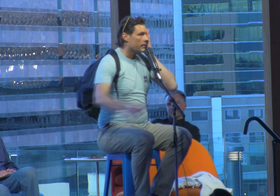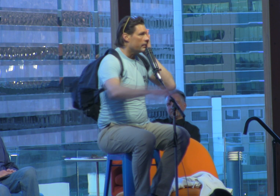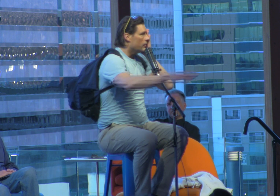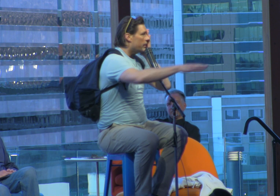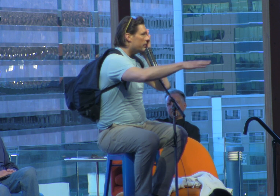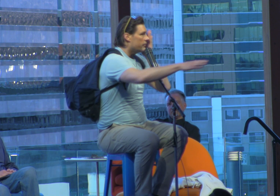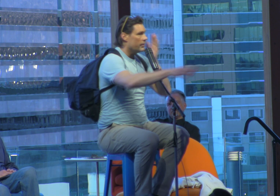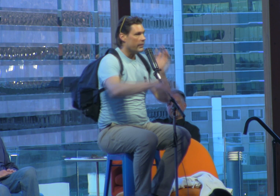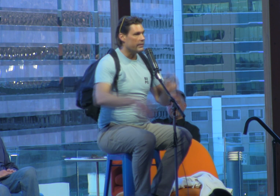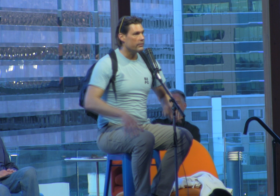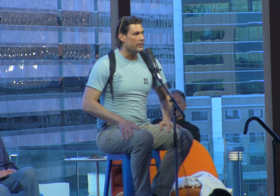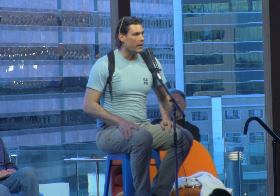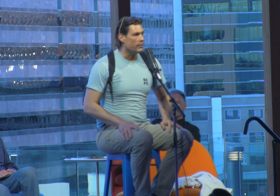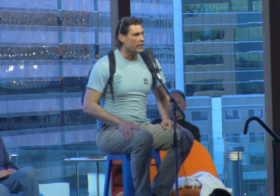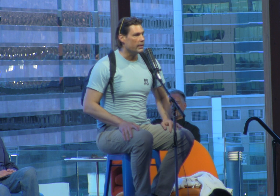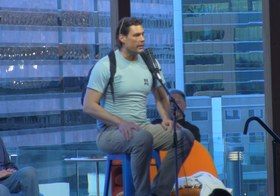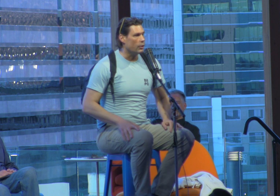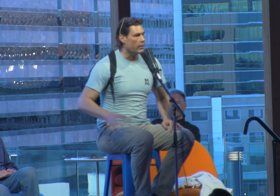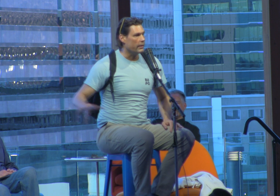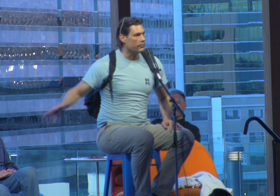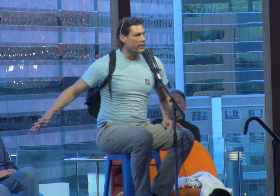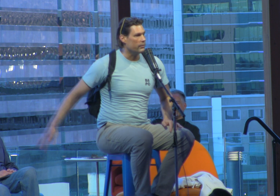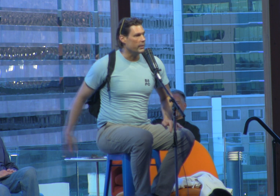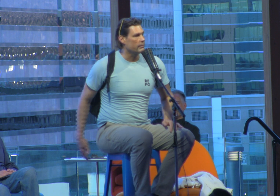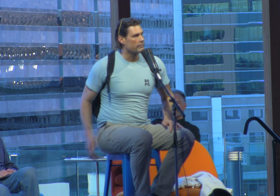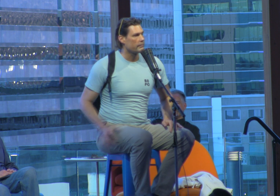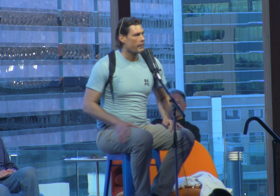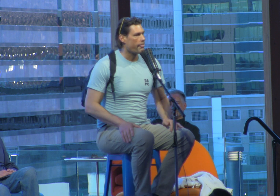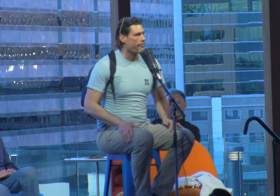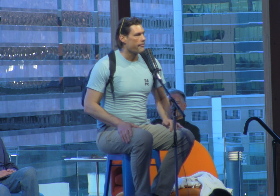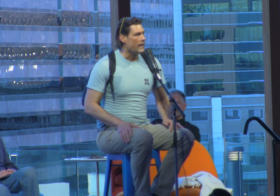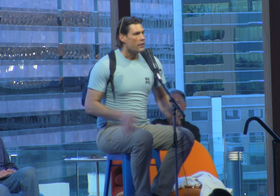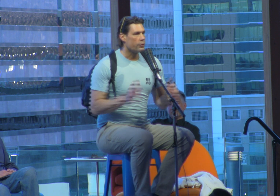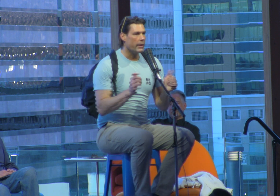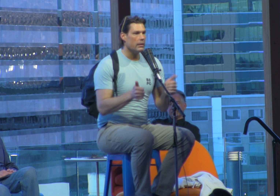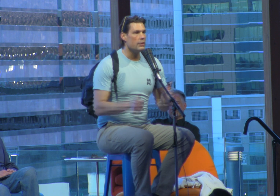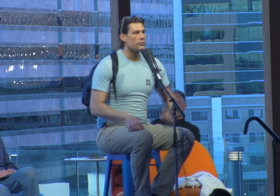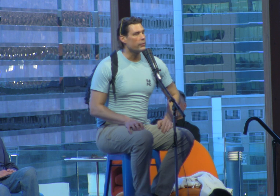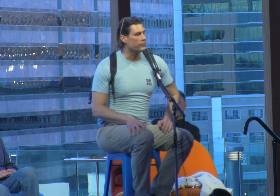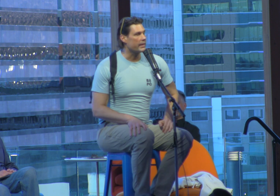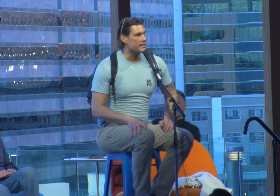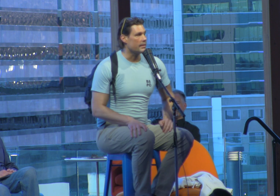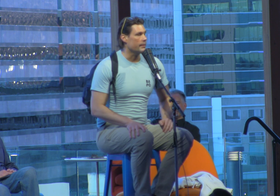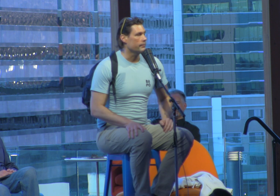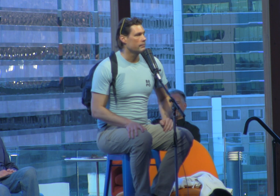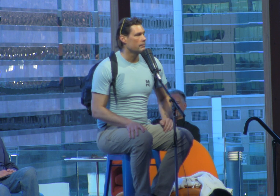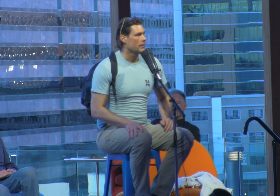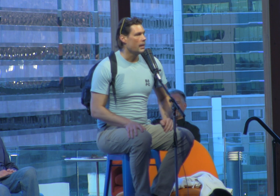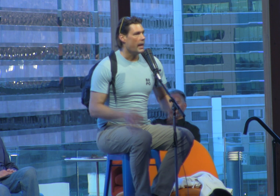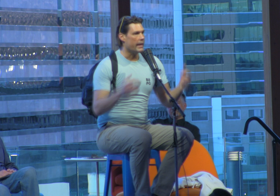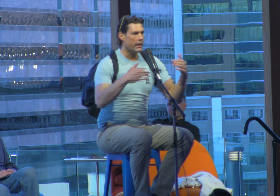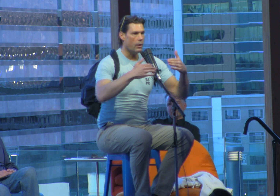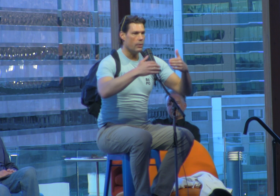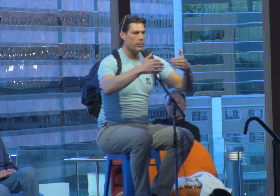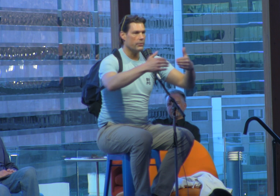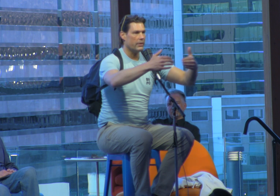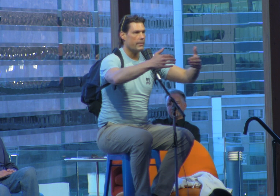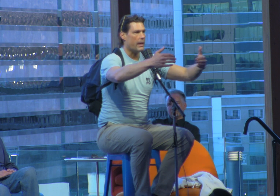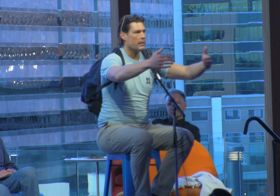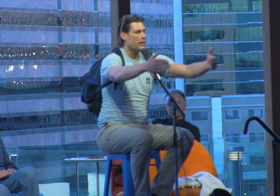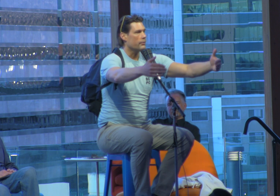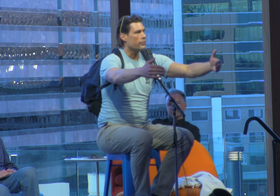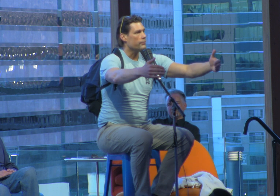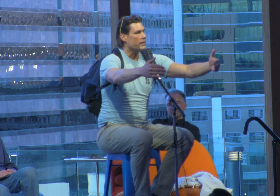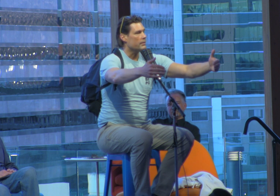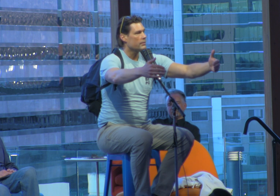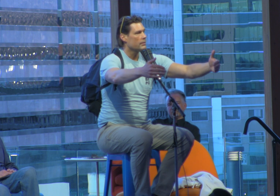eye and looking to see if I can see everybody, that no one has flanked me. So I lunge for a second time, and they all pulsate